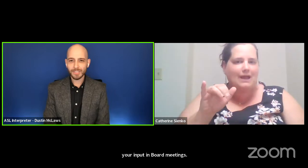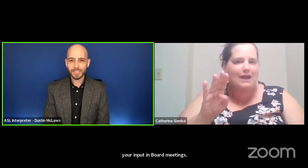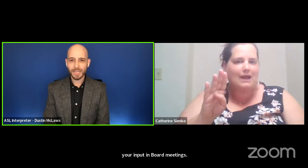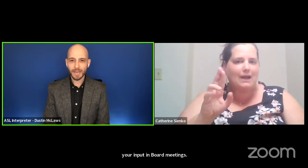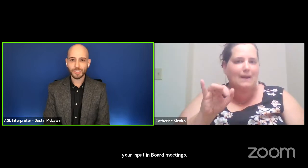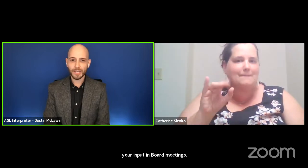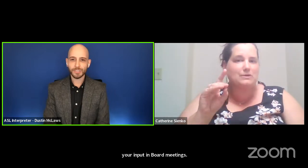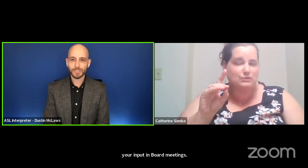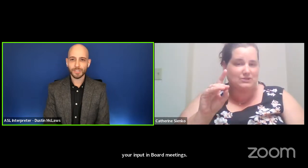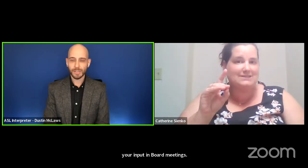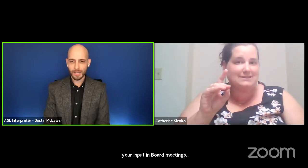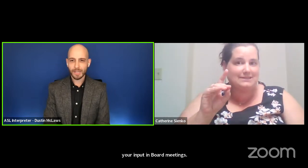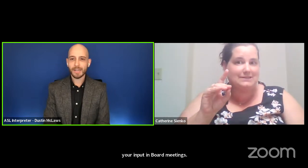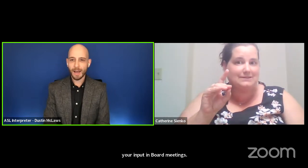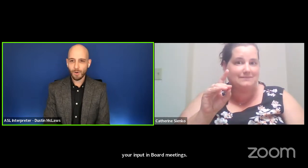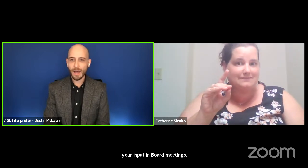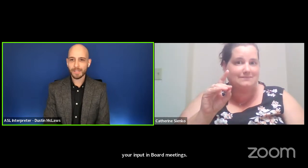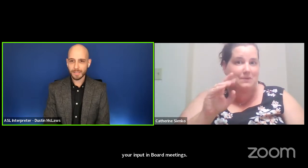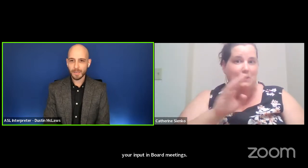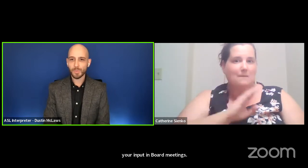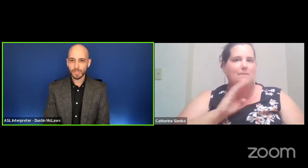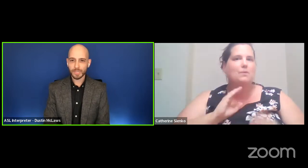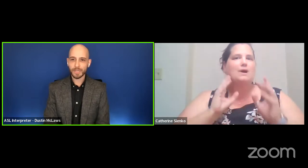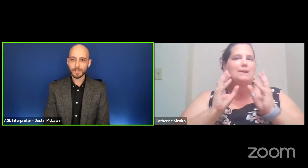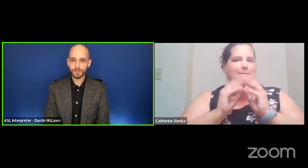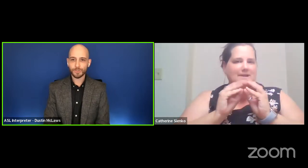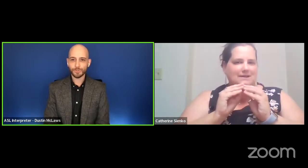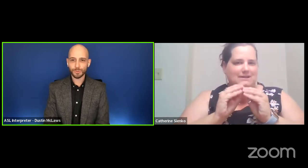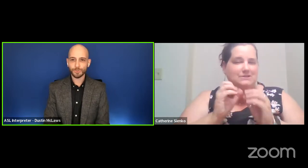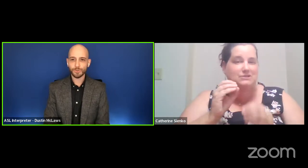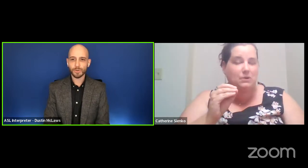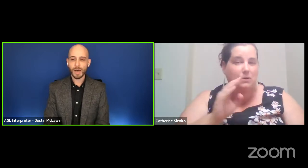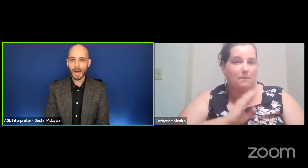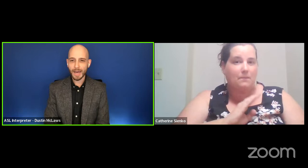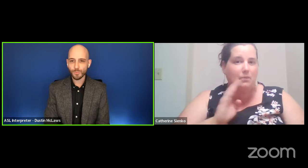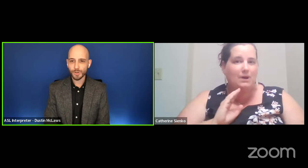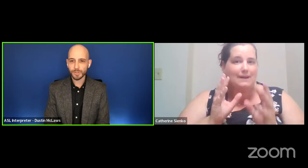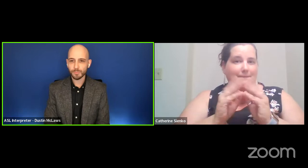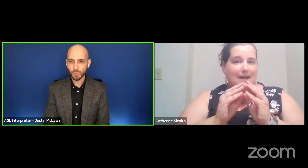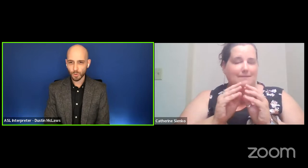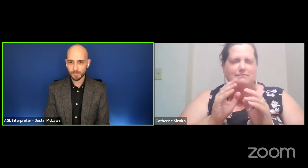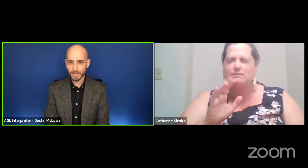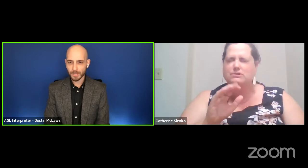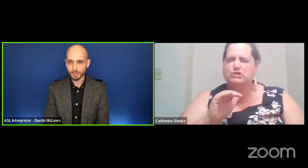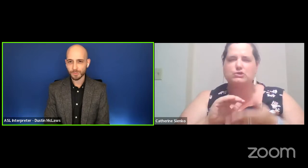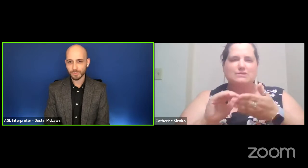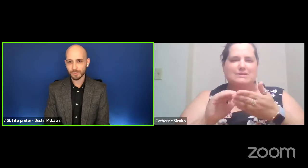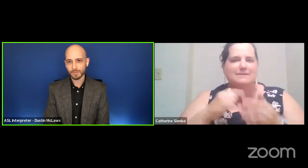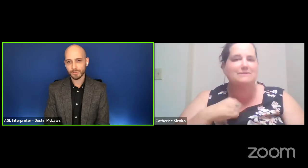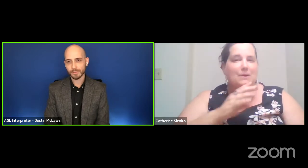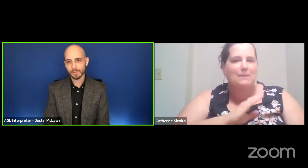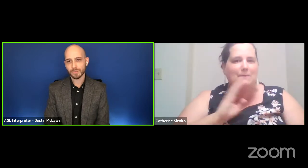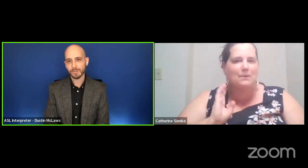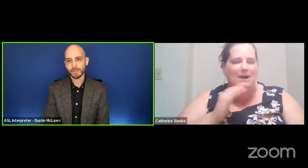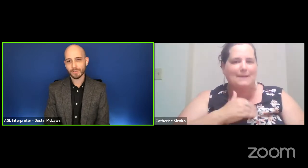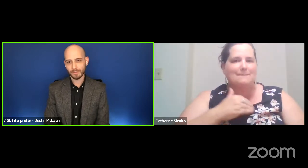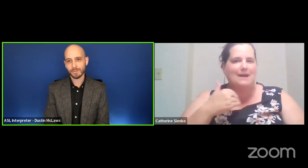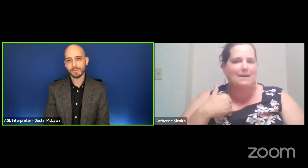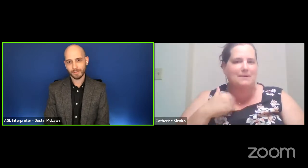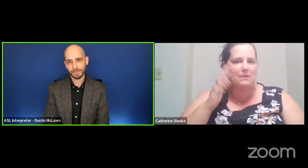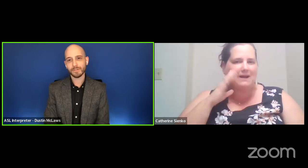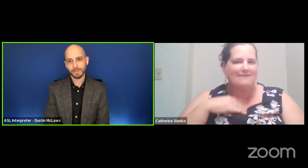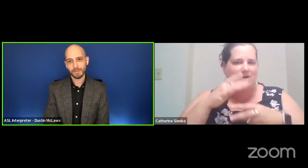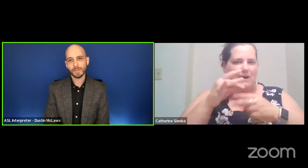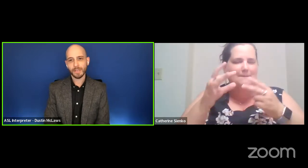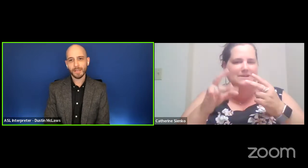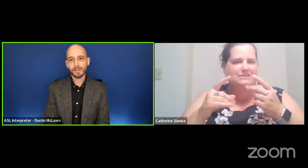and ACDHH now has the ability to do hybrid board meetings,